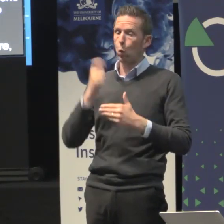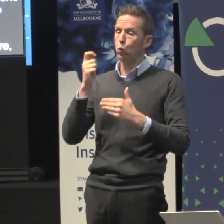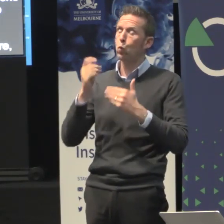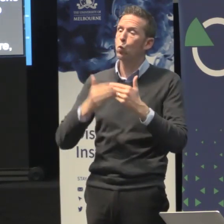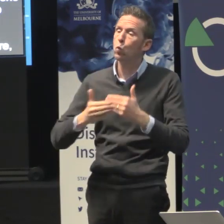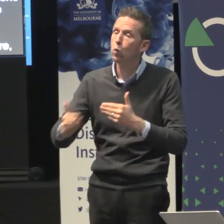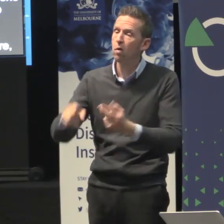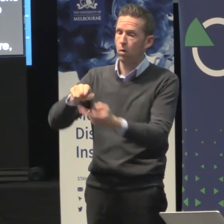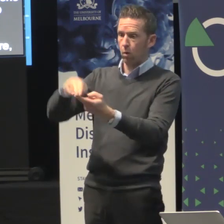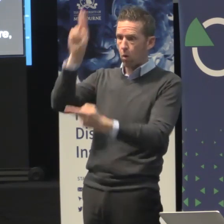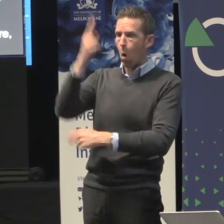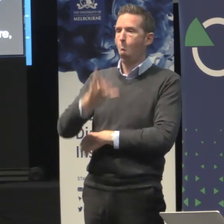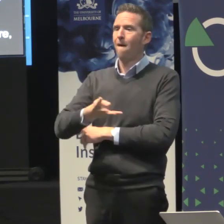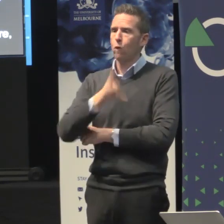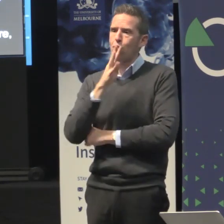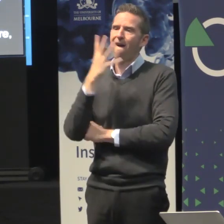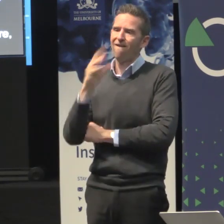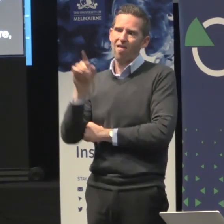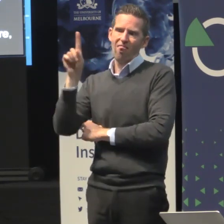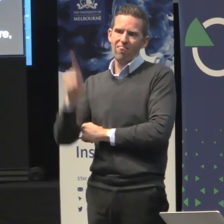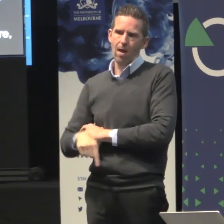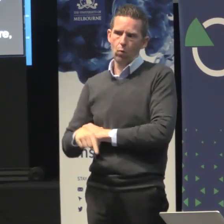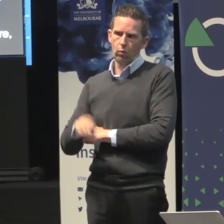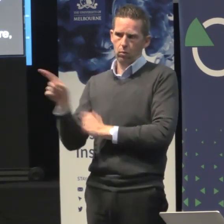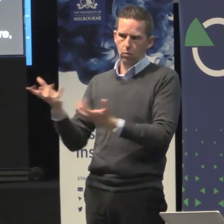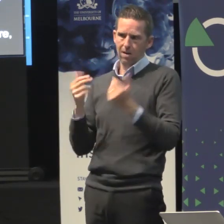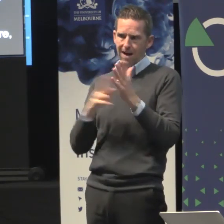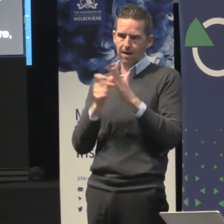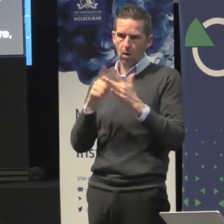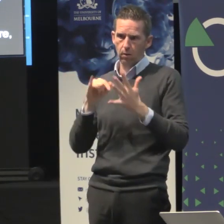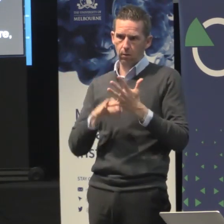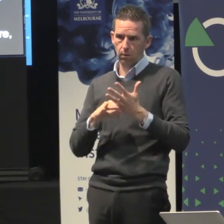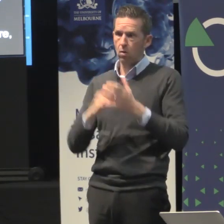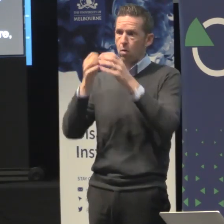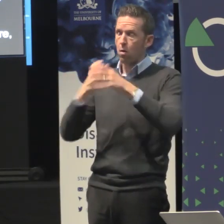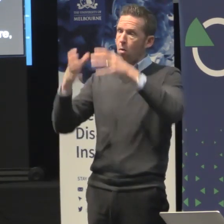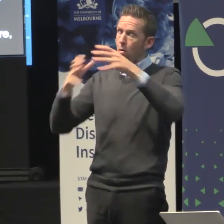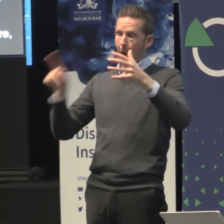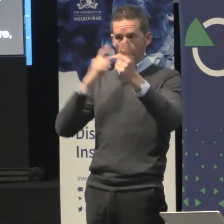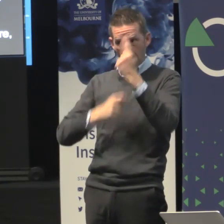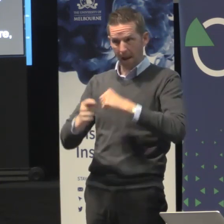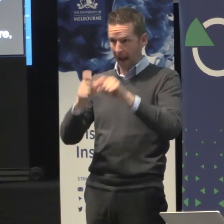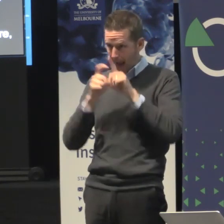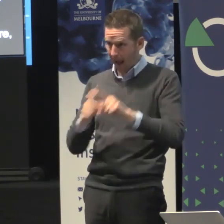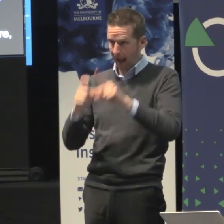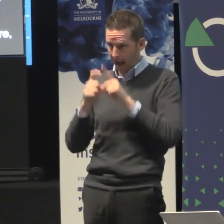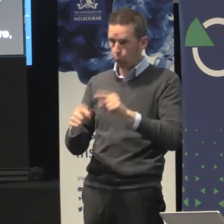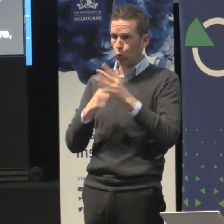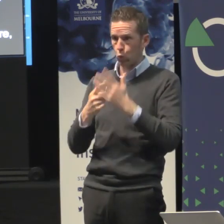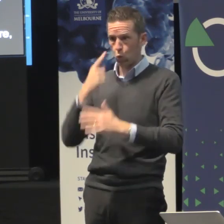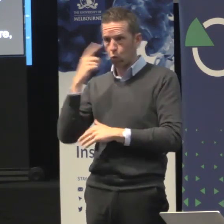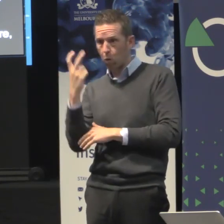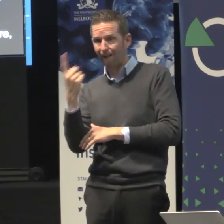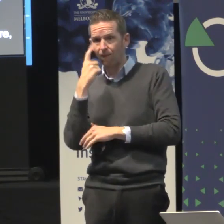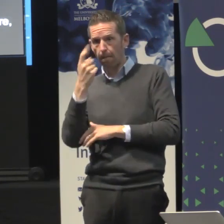to be 450,000. And it's going to get harder and harder to find people